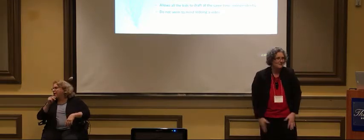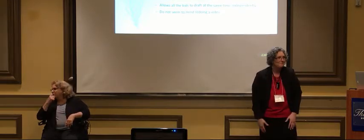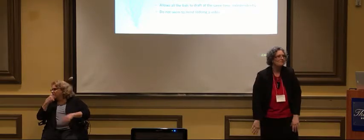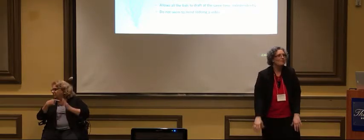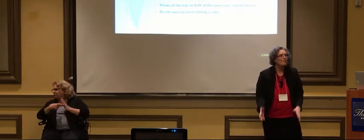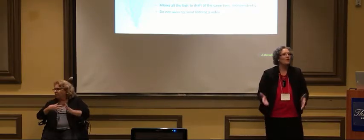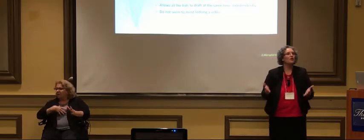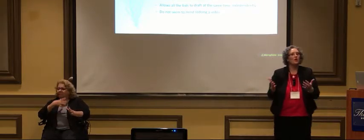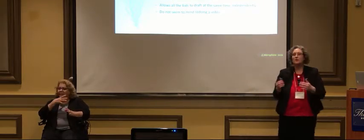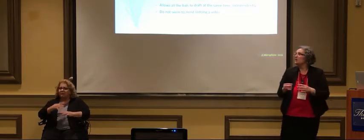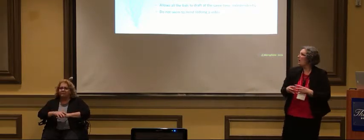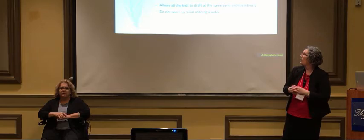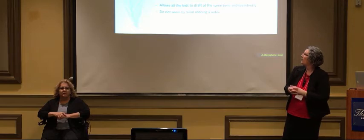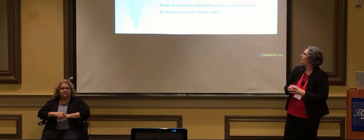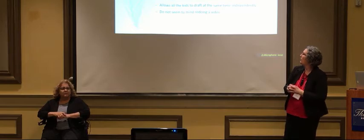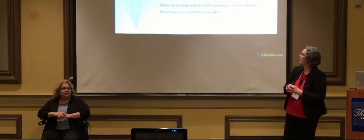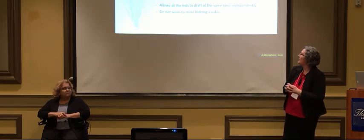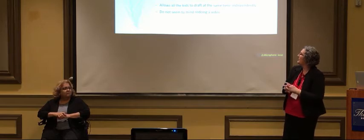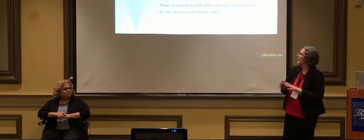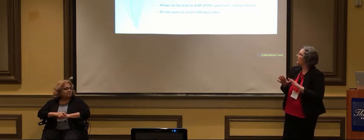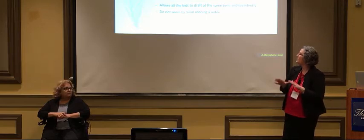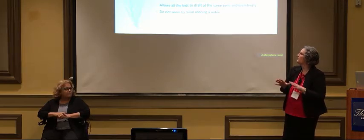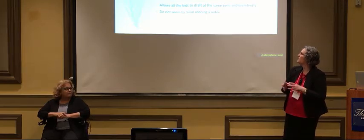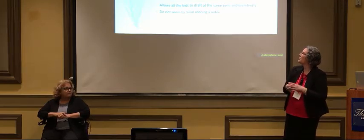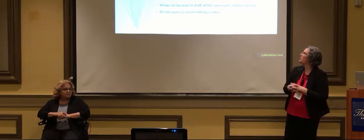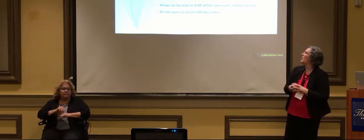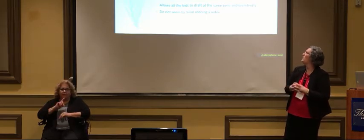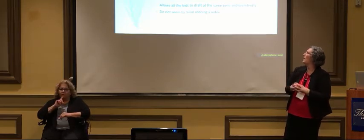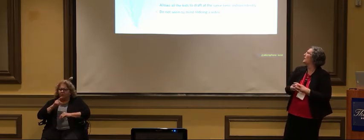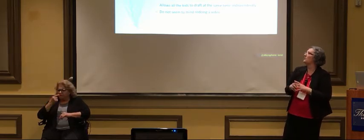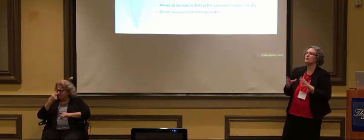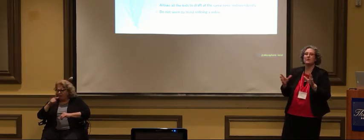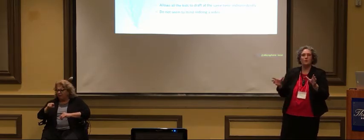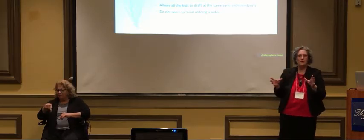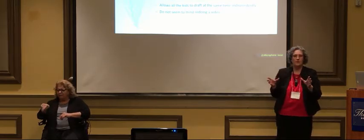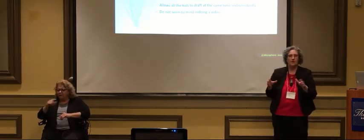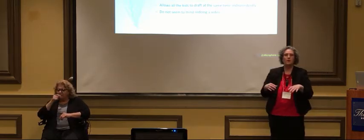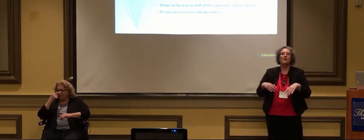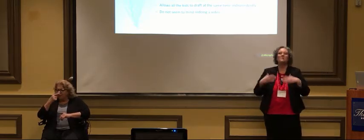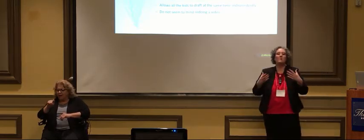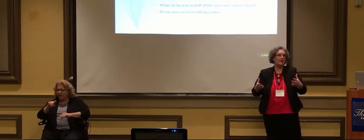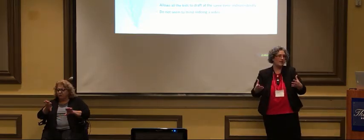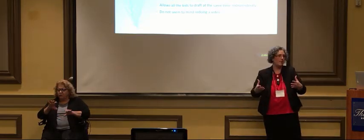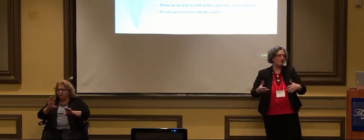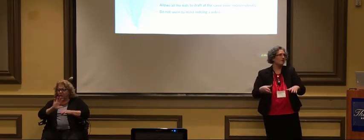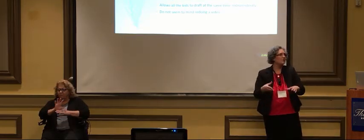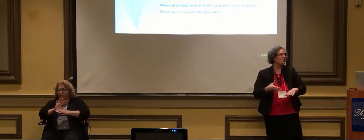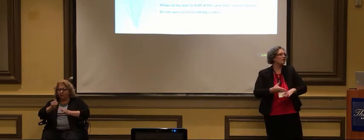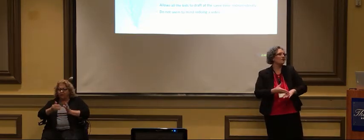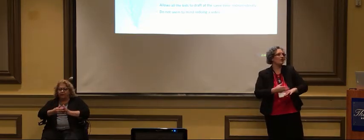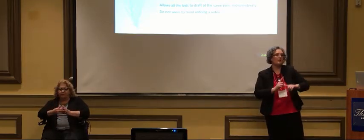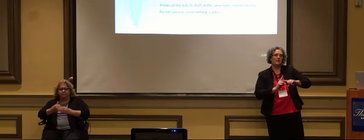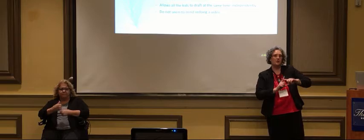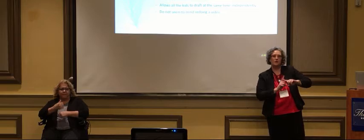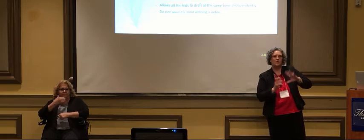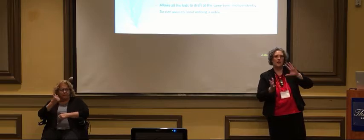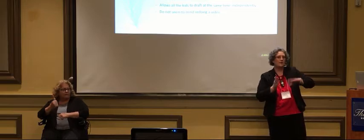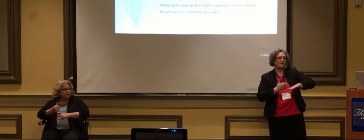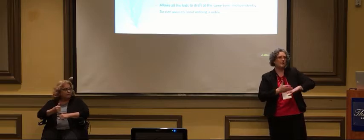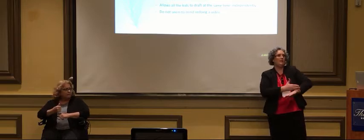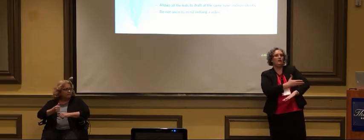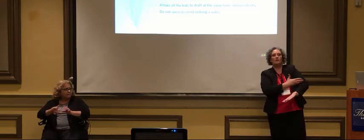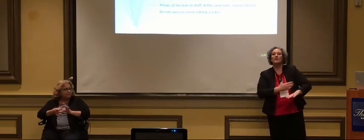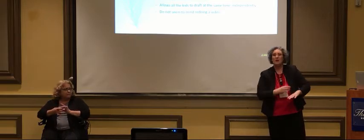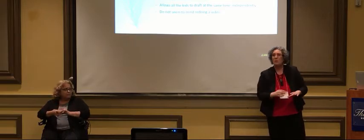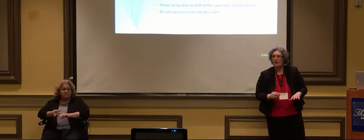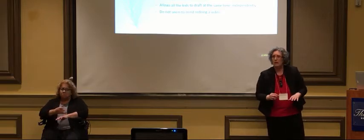that. You know, so they absolutely do not mind redoing a video and making it better, especially if it's under the guise